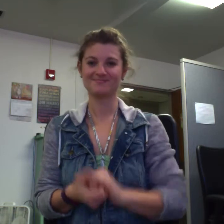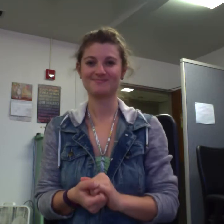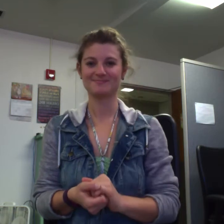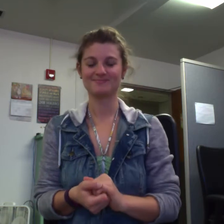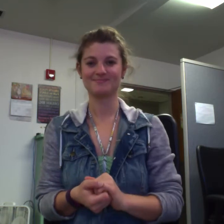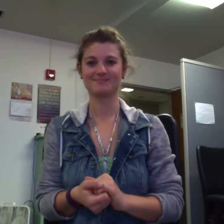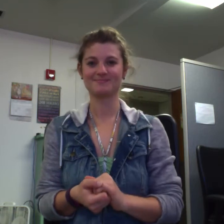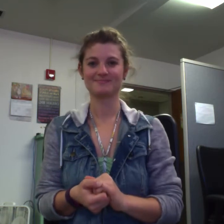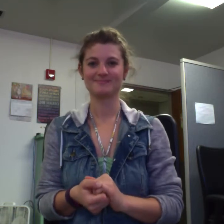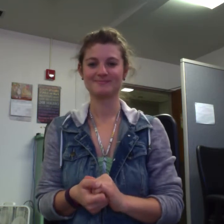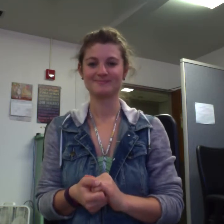if I go down here,